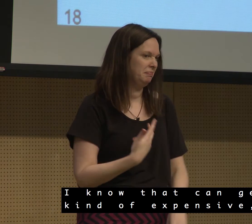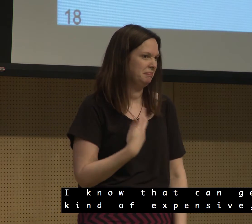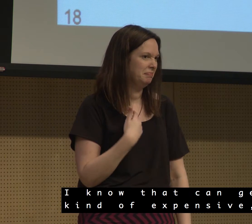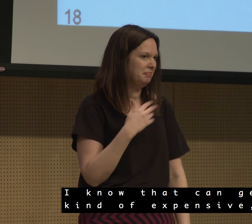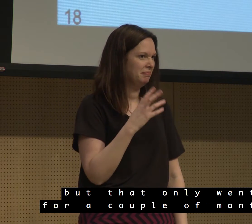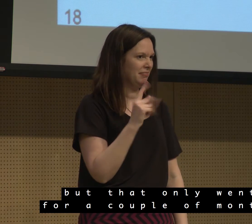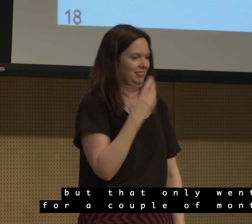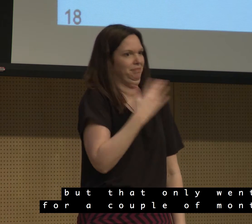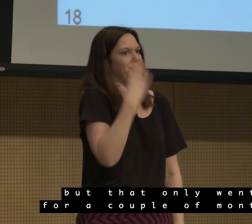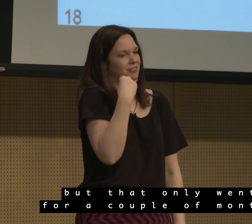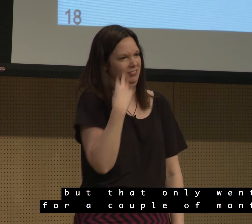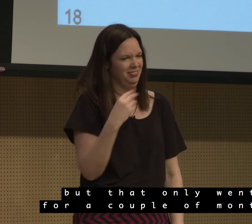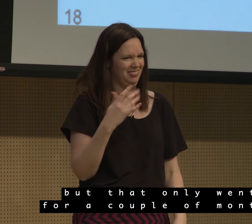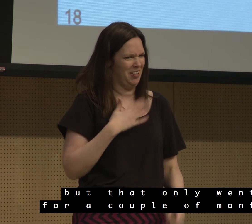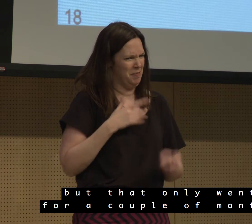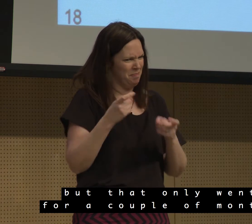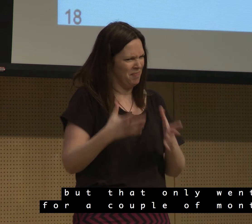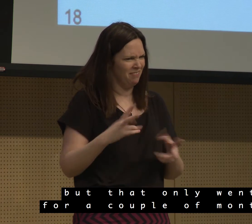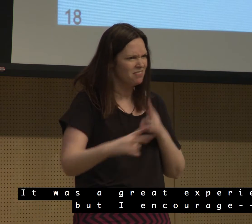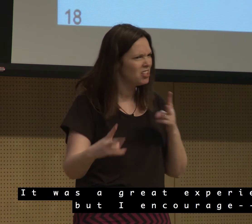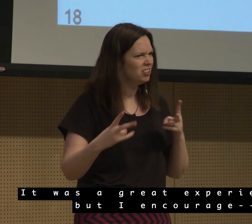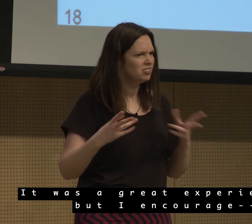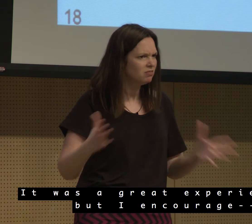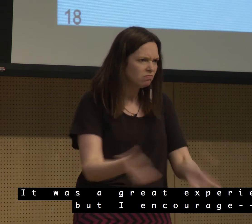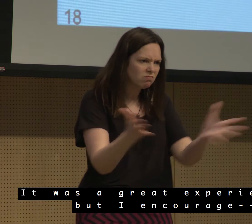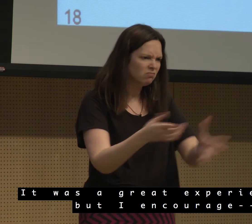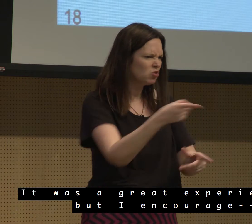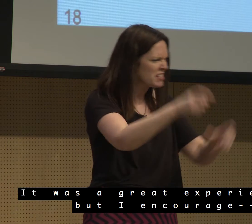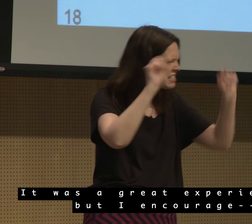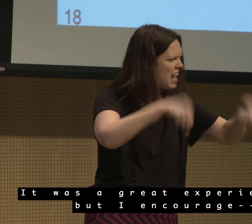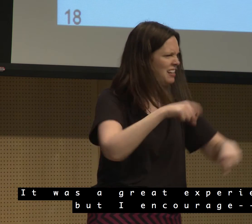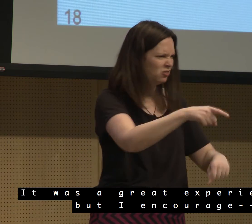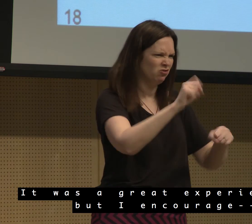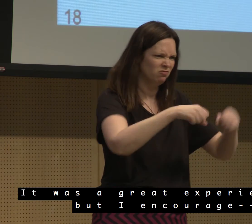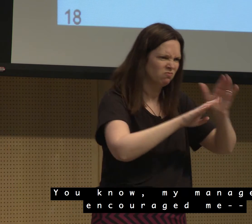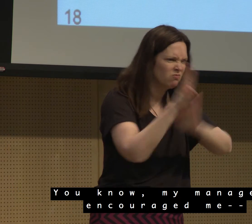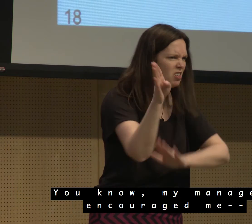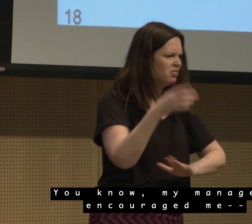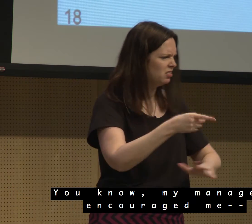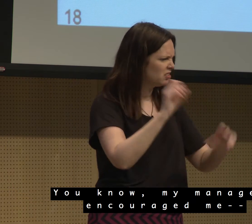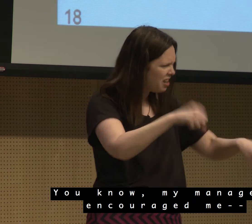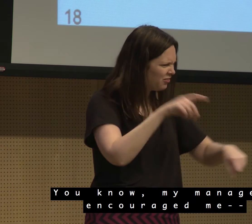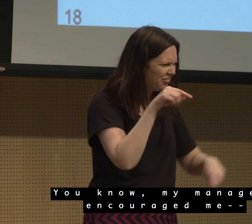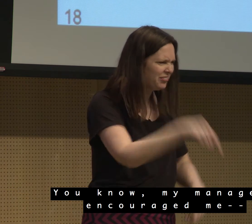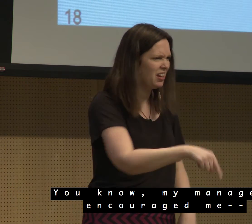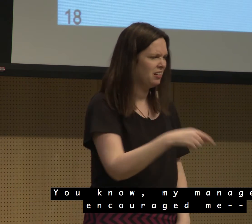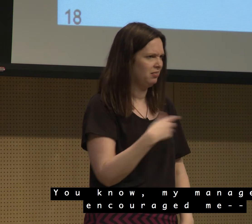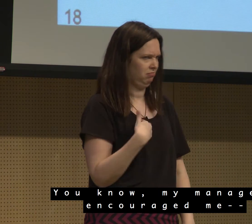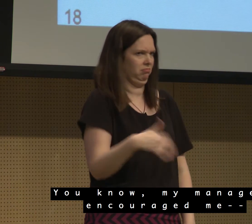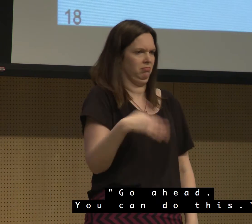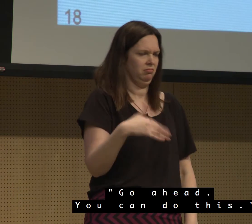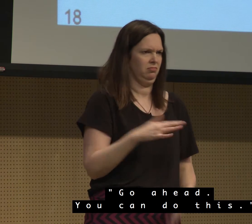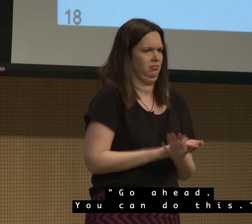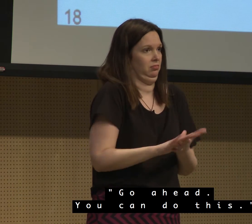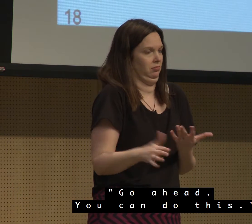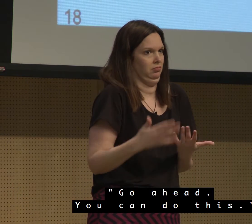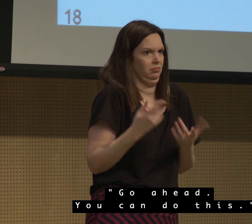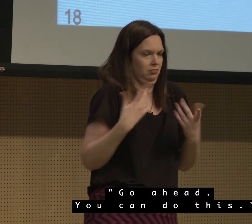kind of expensive, but that only went for a couple of months. It was a great experience. But I encourage, my manager encouraged me, go ahead, you